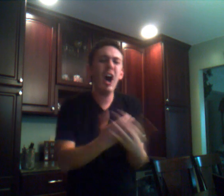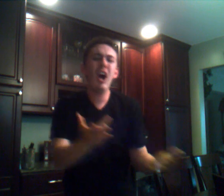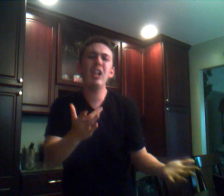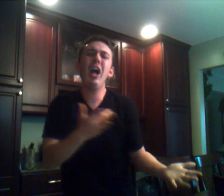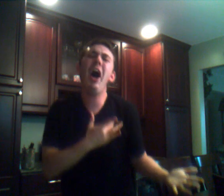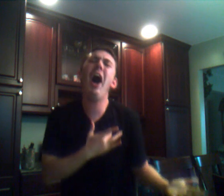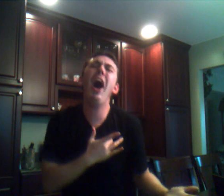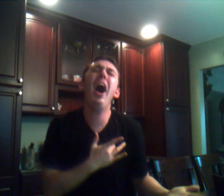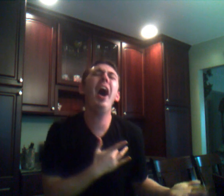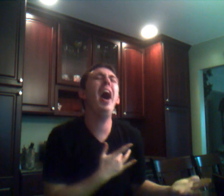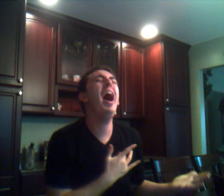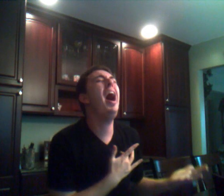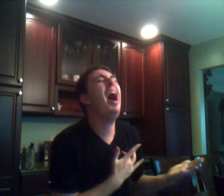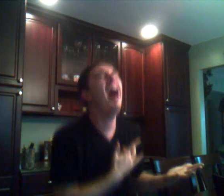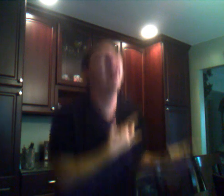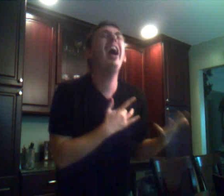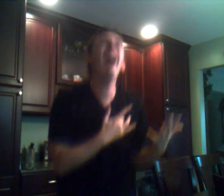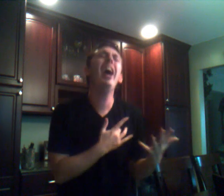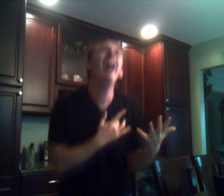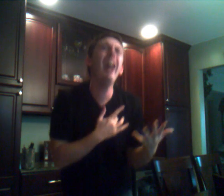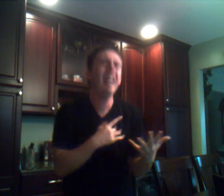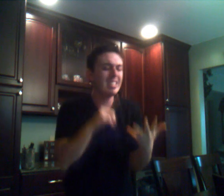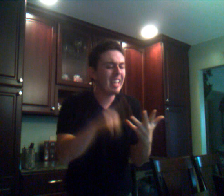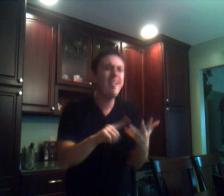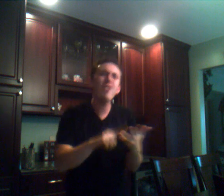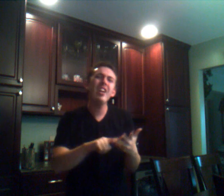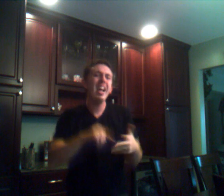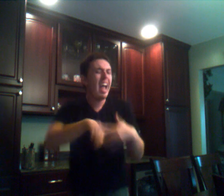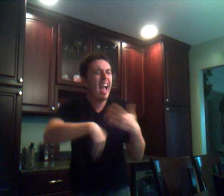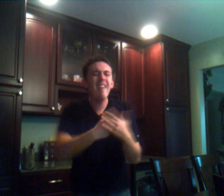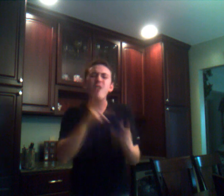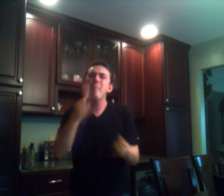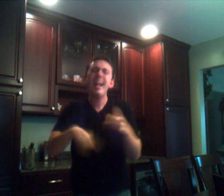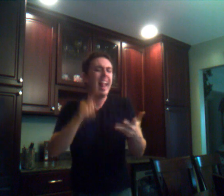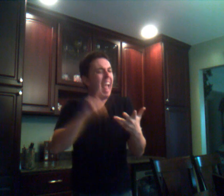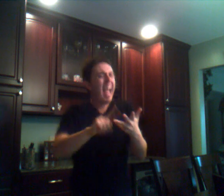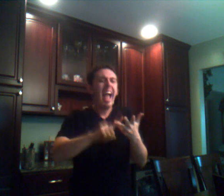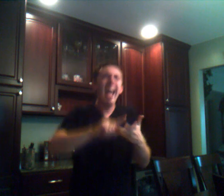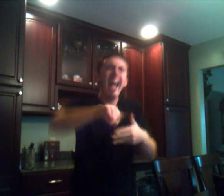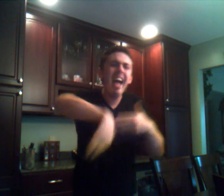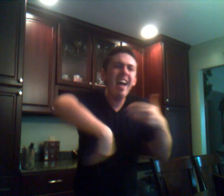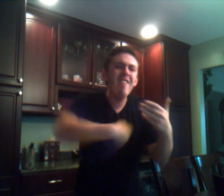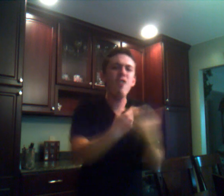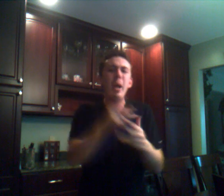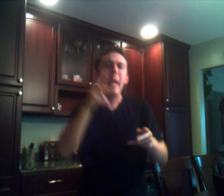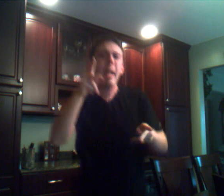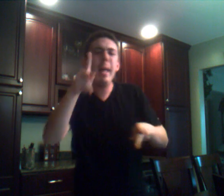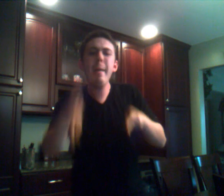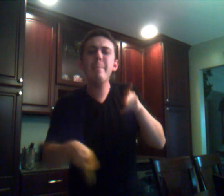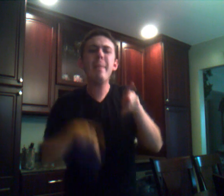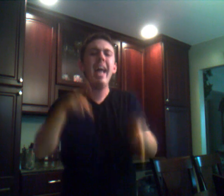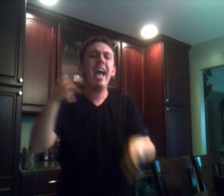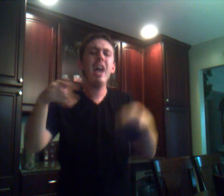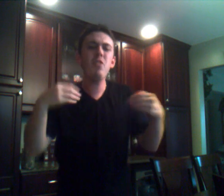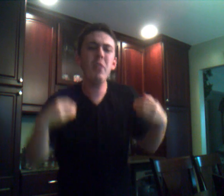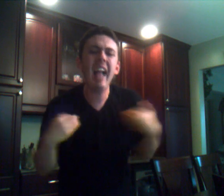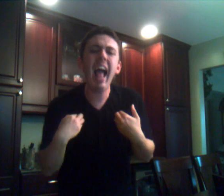of your love Every day Or if you never